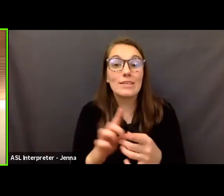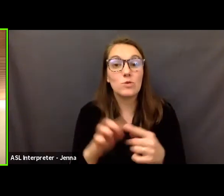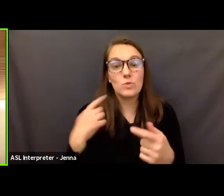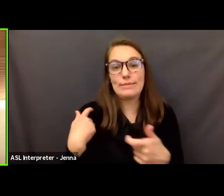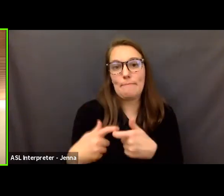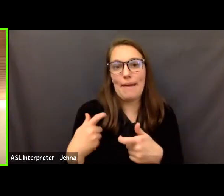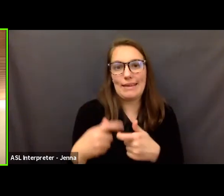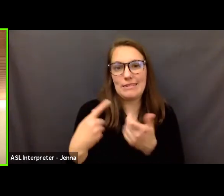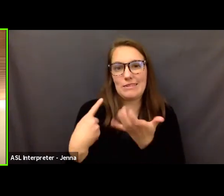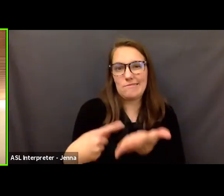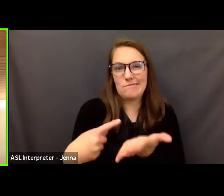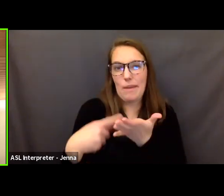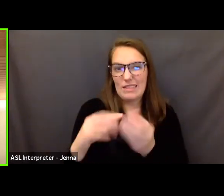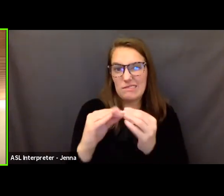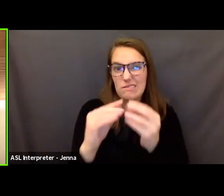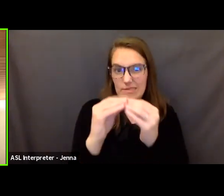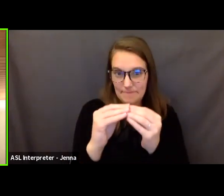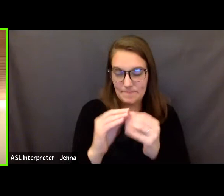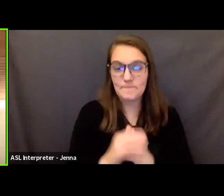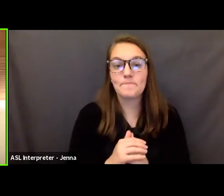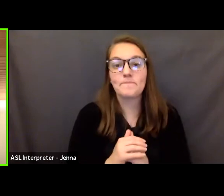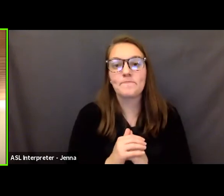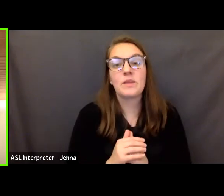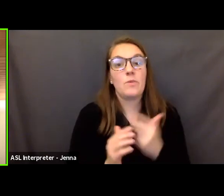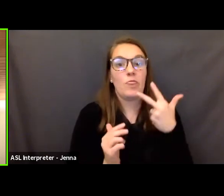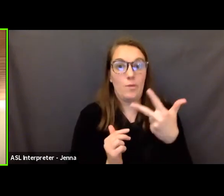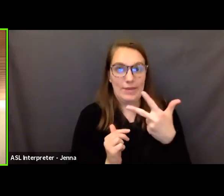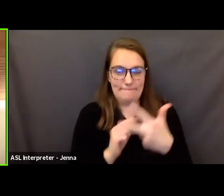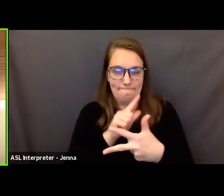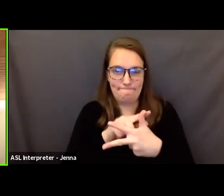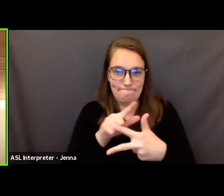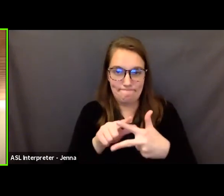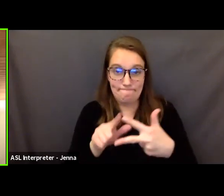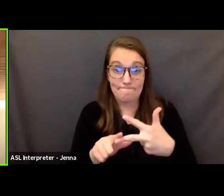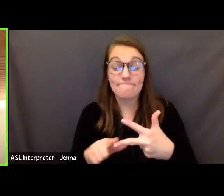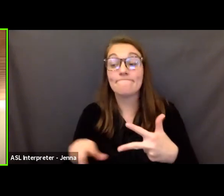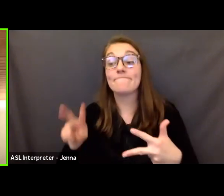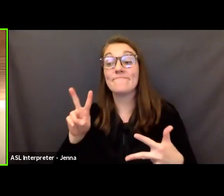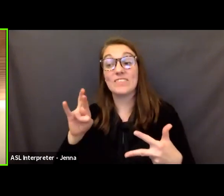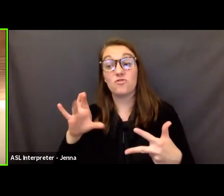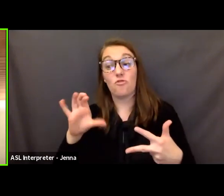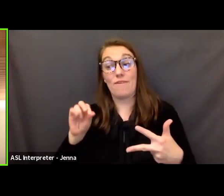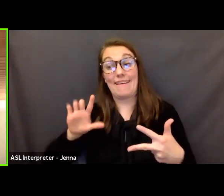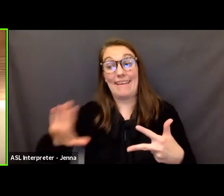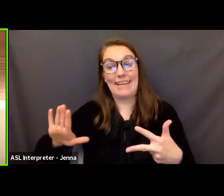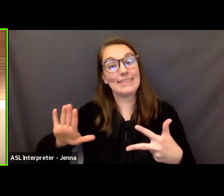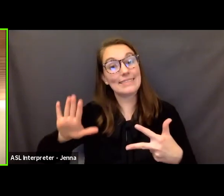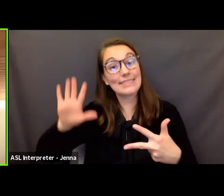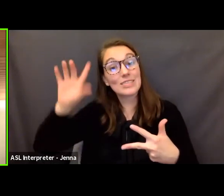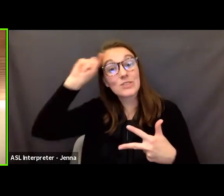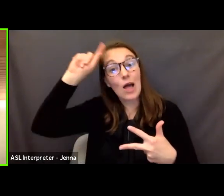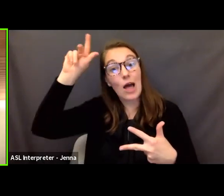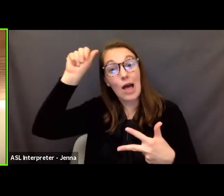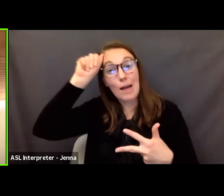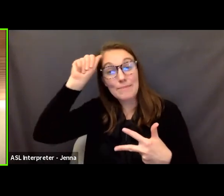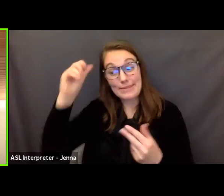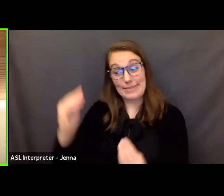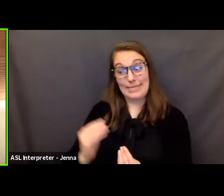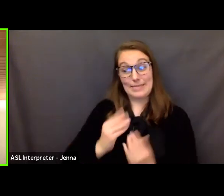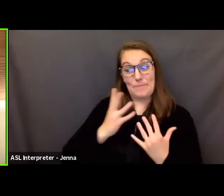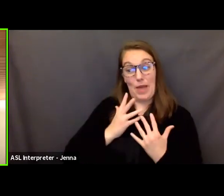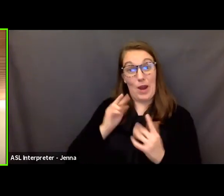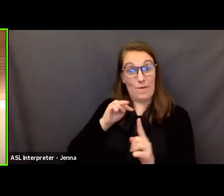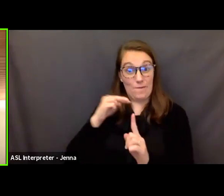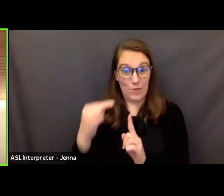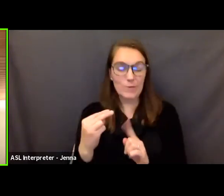least three claims. First, Vitoria's Aquinas-inspired view that the intellectual nature of the human